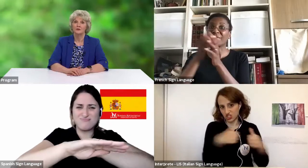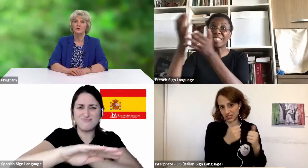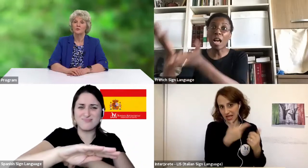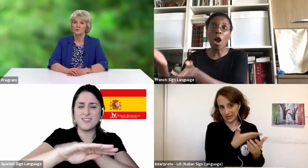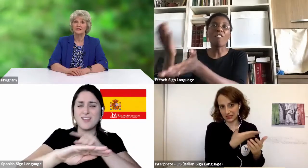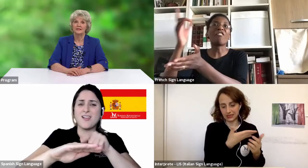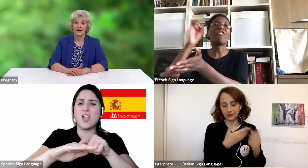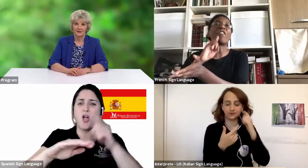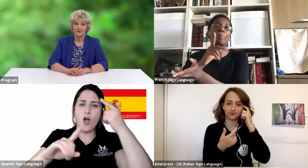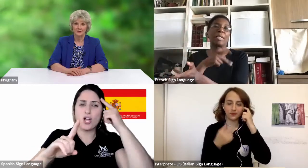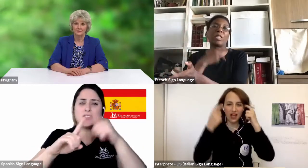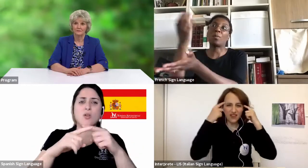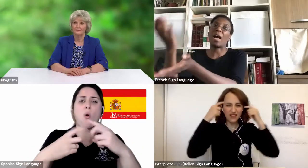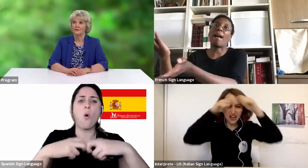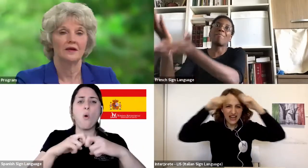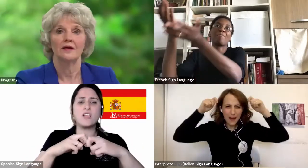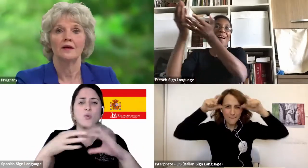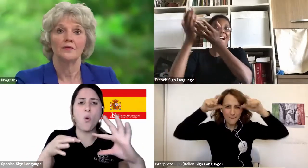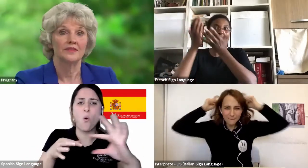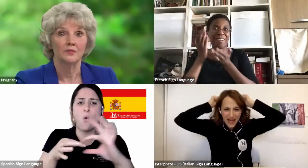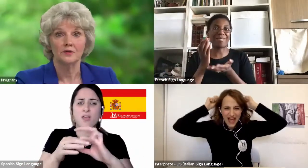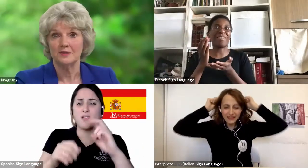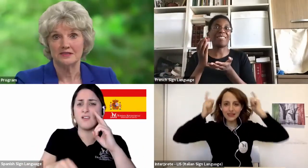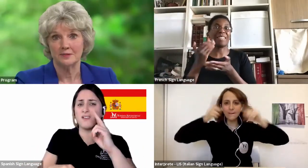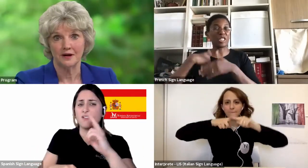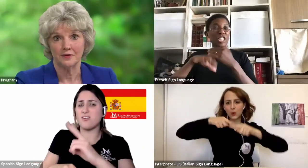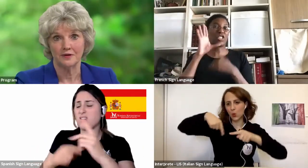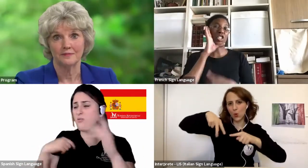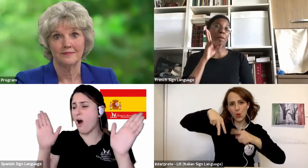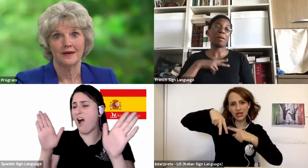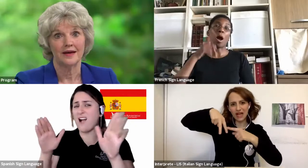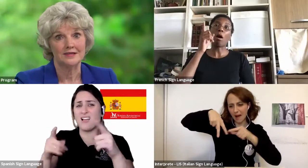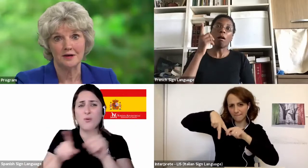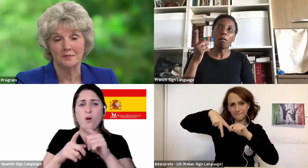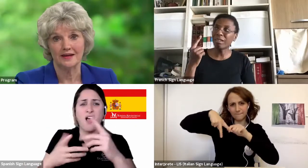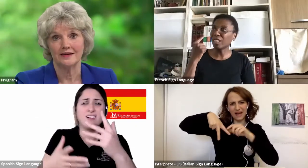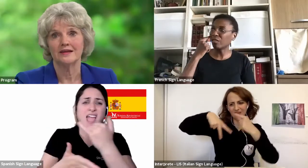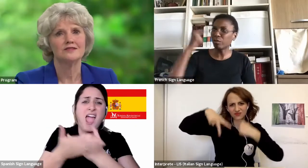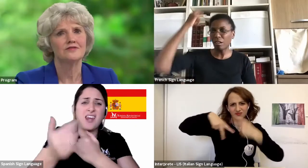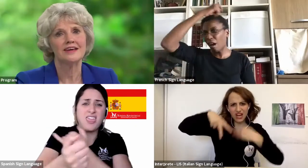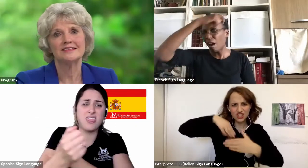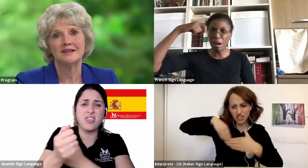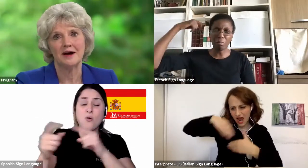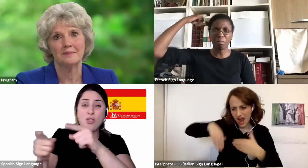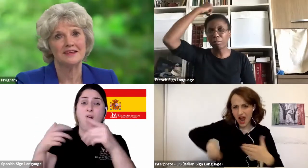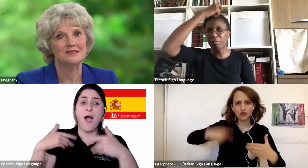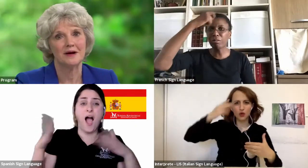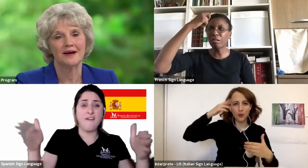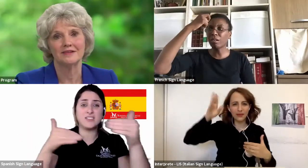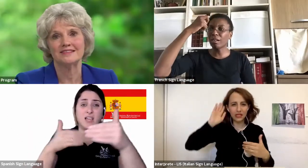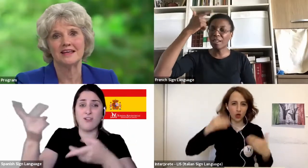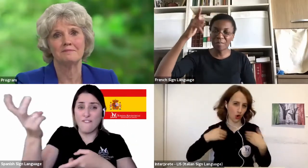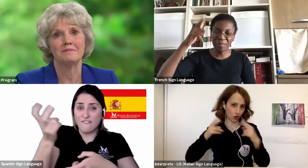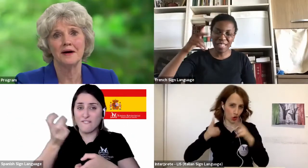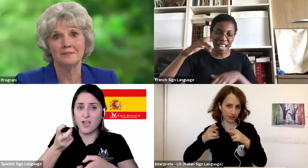a little wounded angel. When they rolled him into my room and he saw me, his face lit up and he